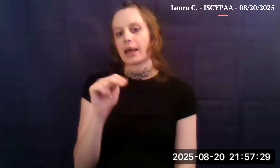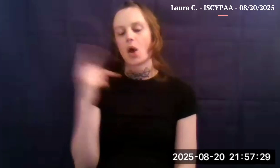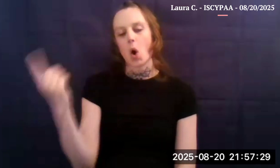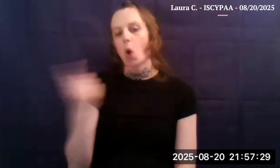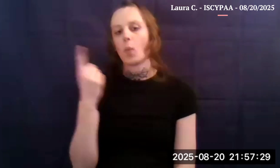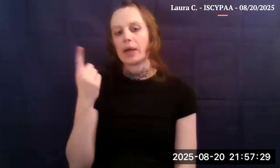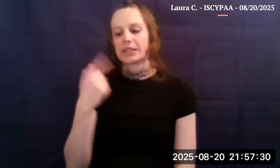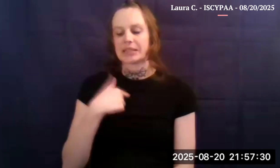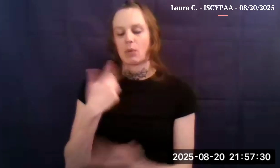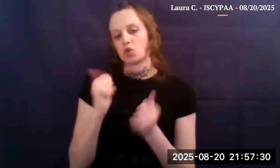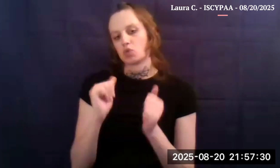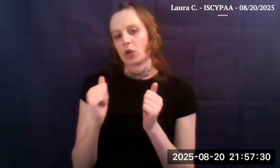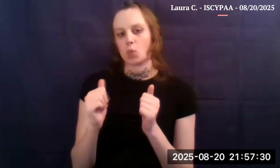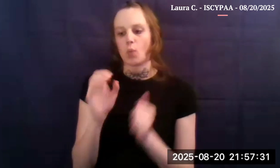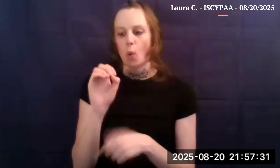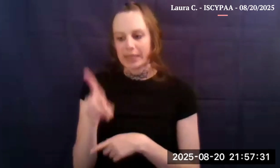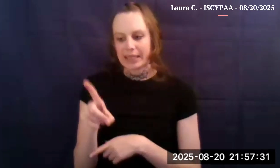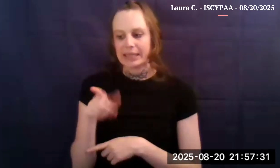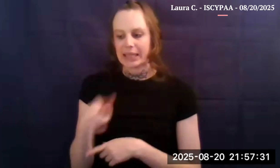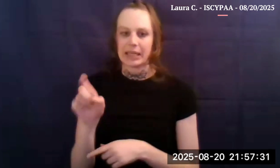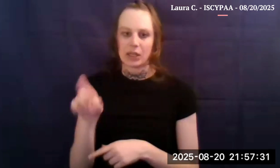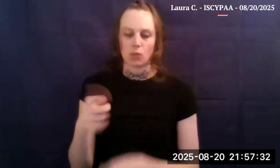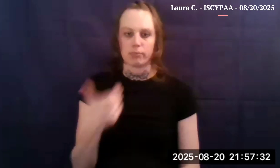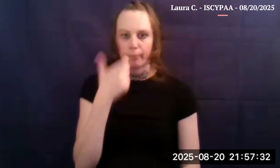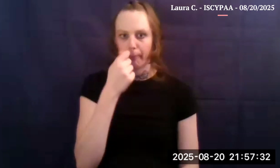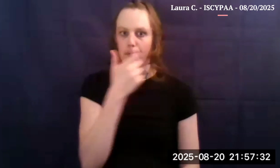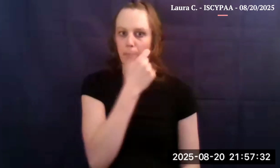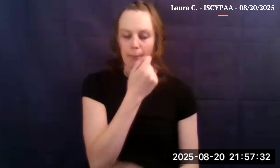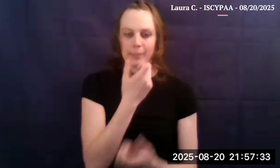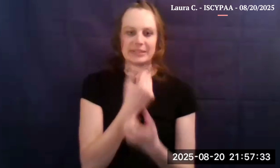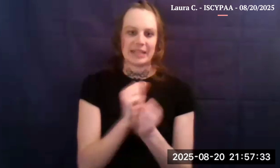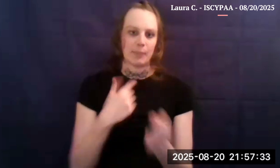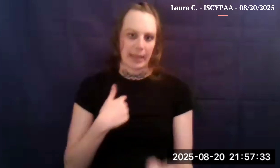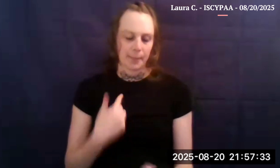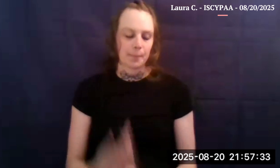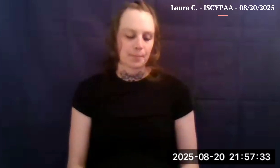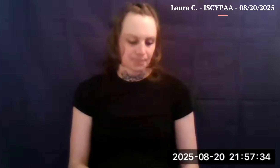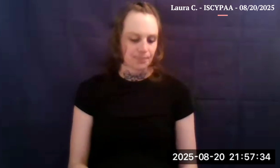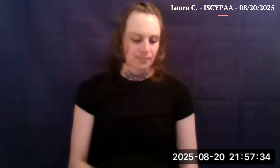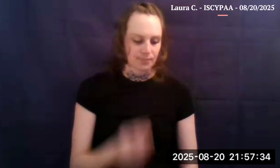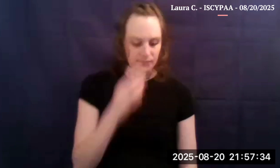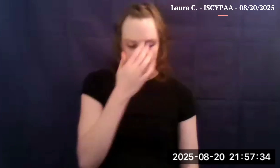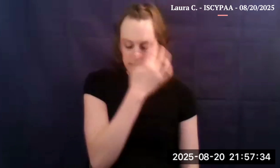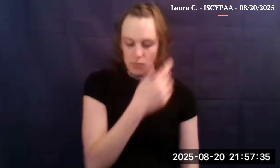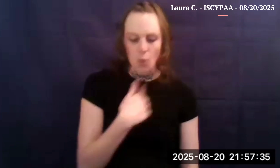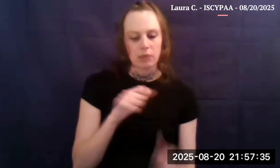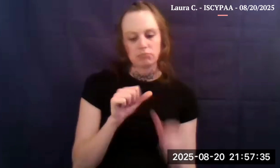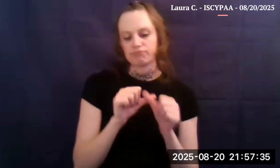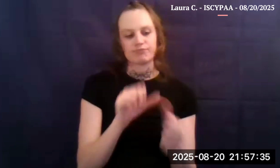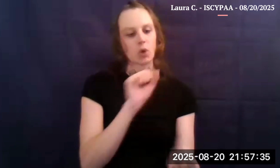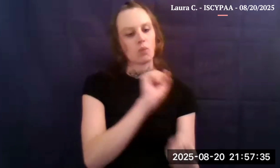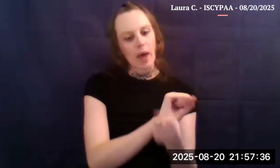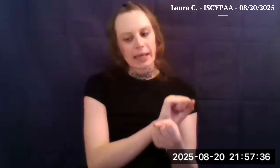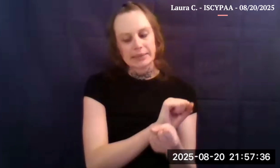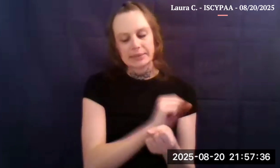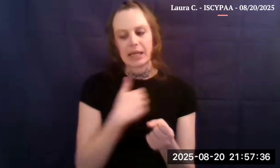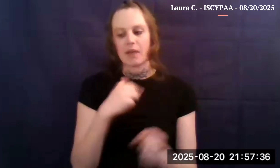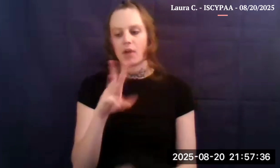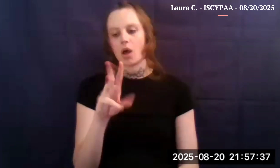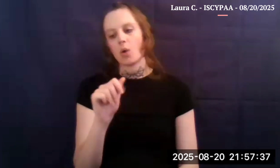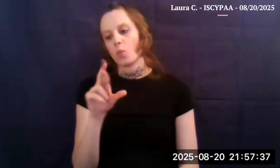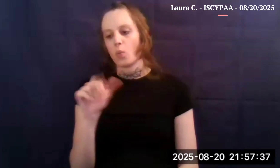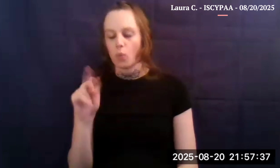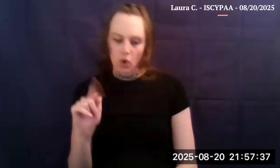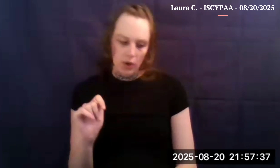So that didn't work. And I kept getting arrested, getting these warrants. They would catch me on the warrant, give me